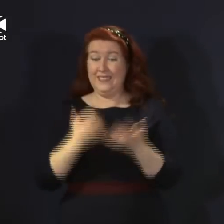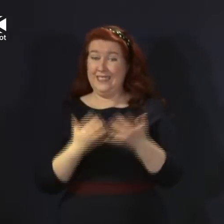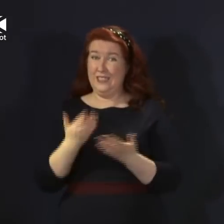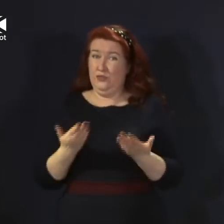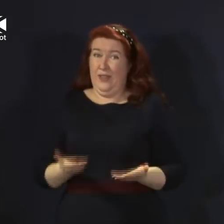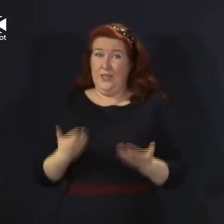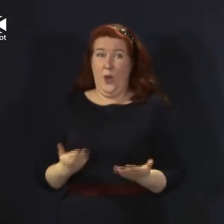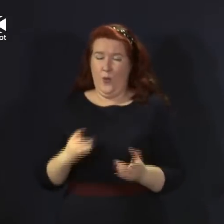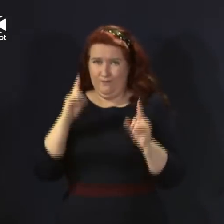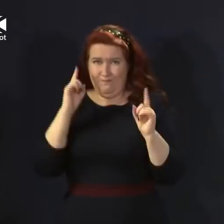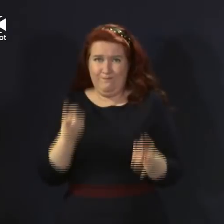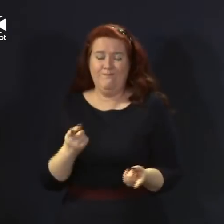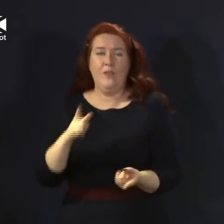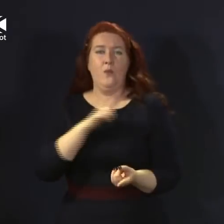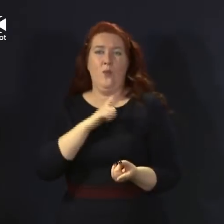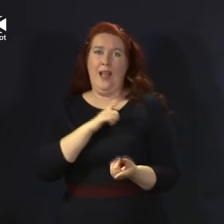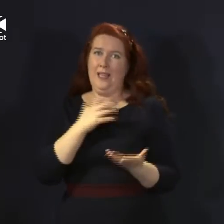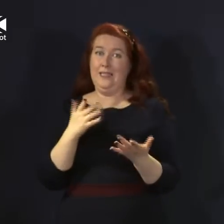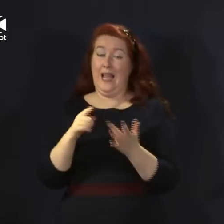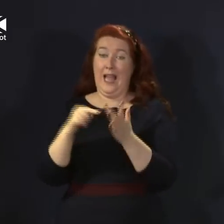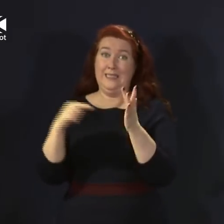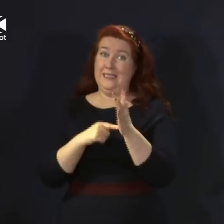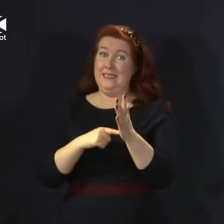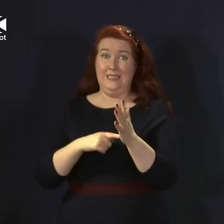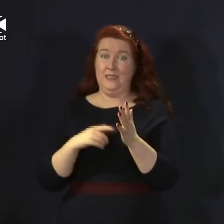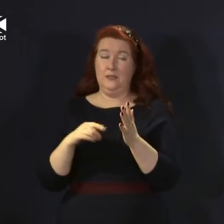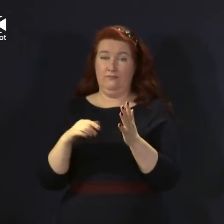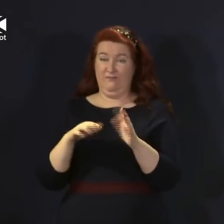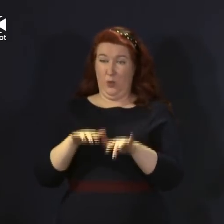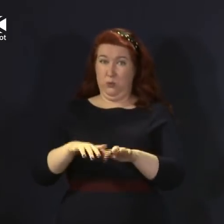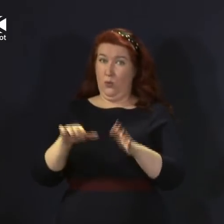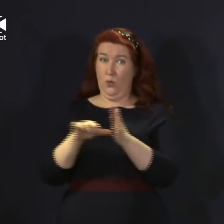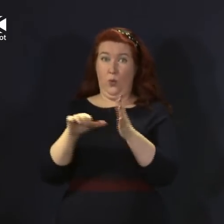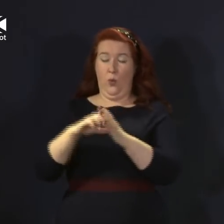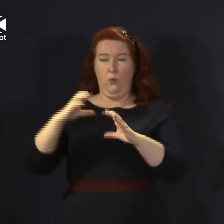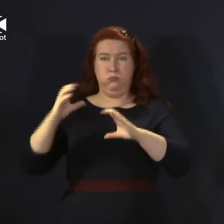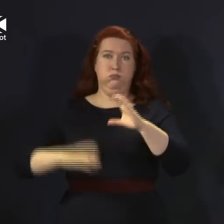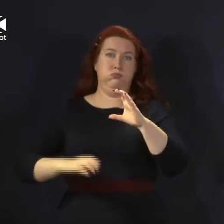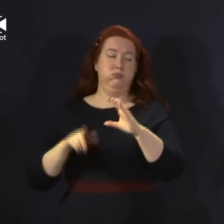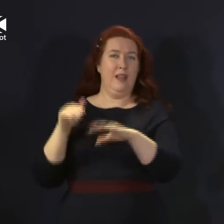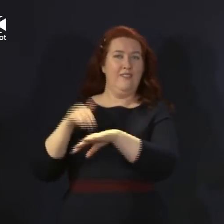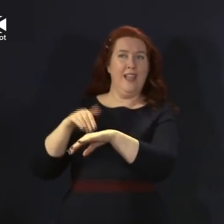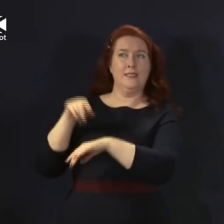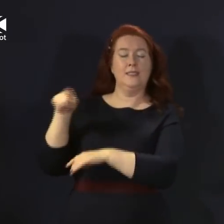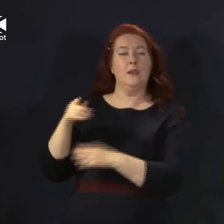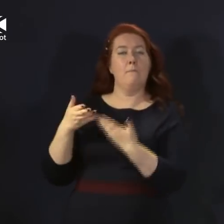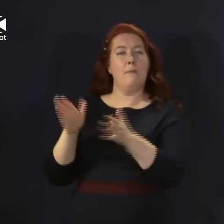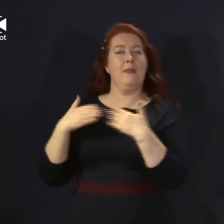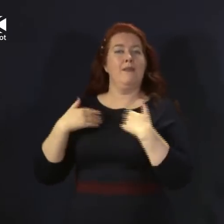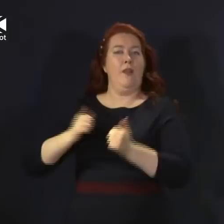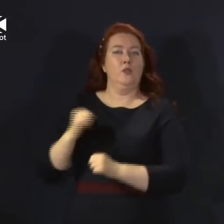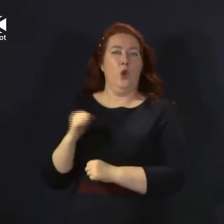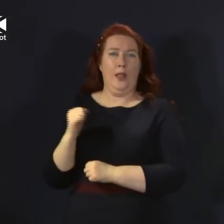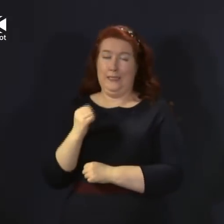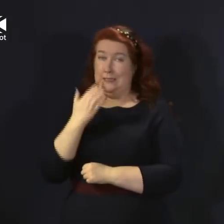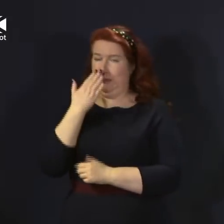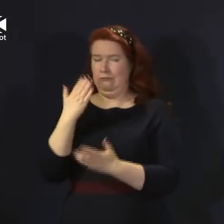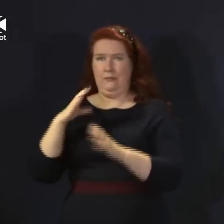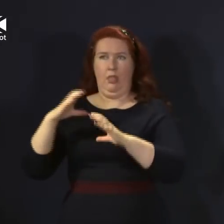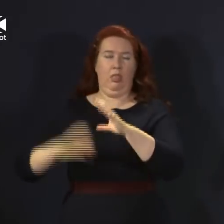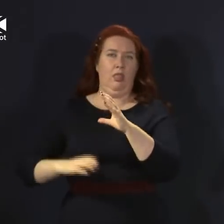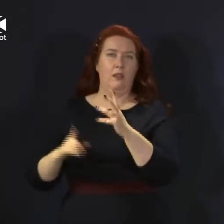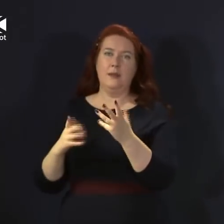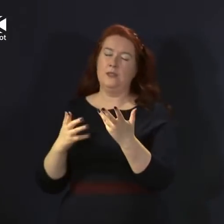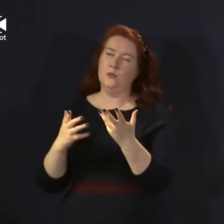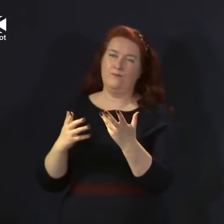now due to a significant IT issue affecting Public Health Scotland this morning. I hope that will be resolved